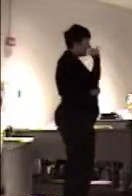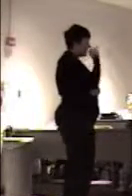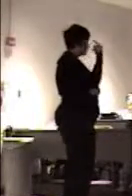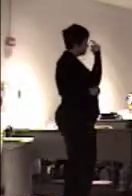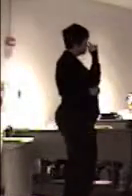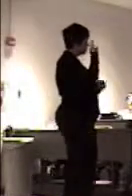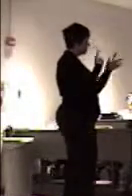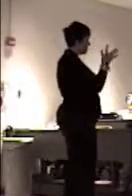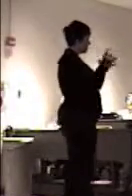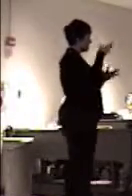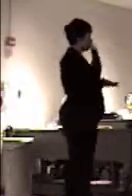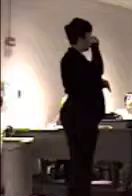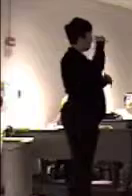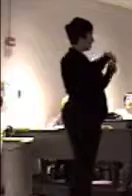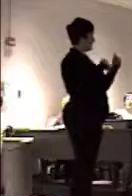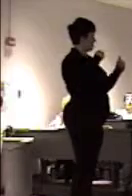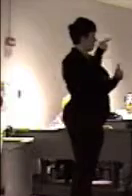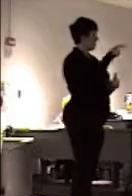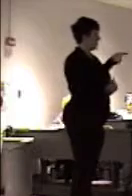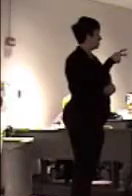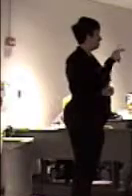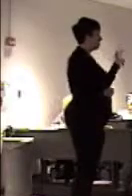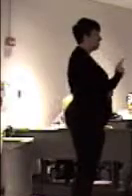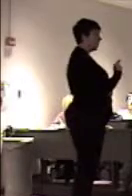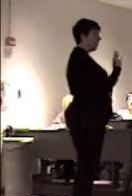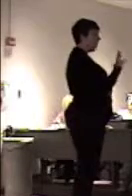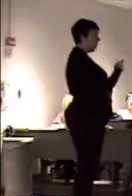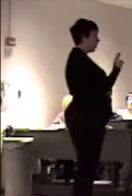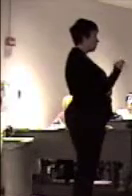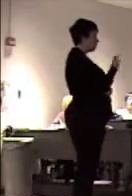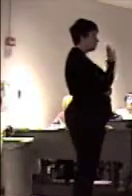something better than they ever came up with. No, you didn't.